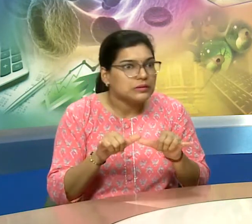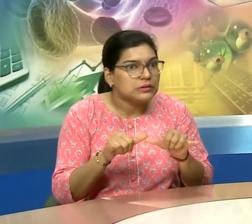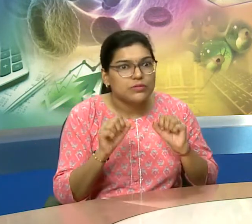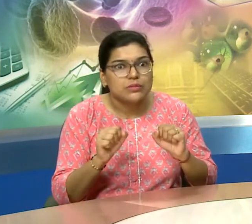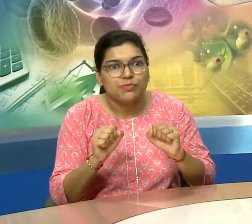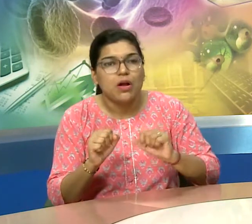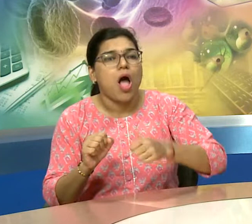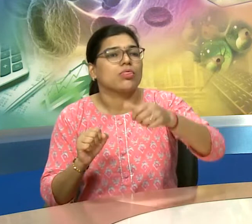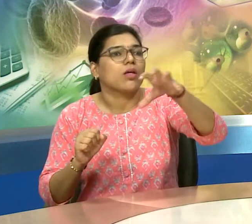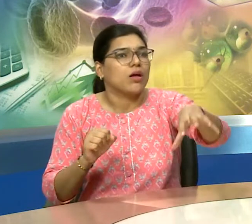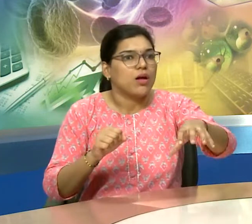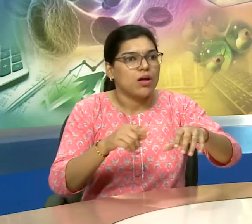Because as human